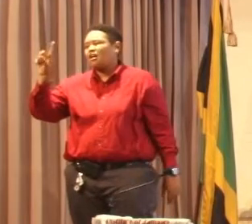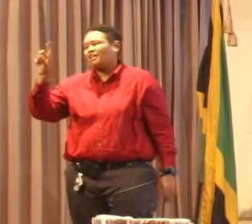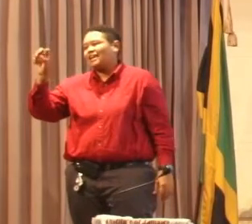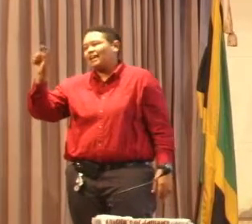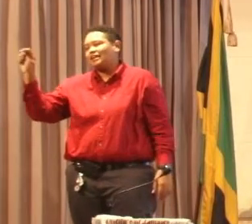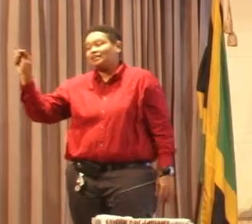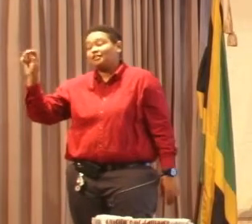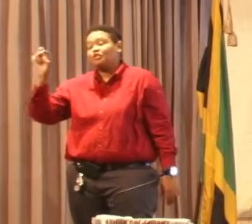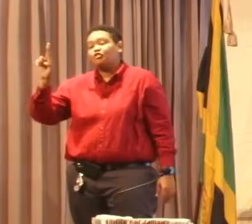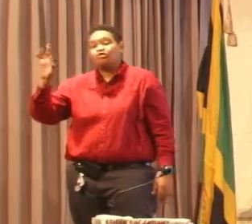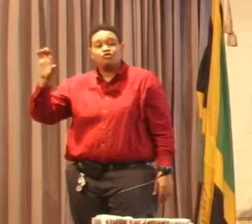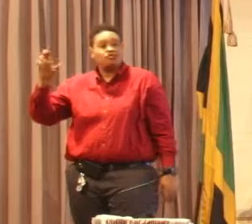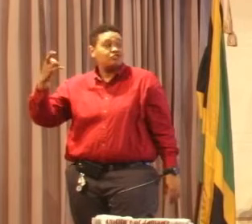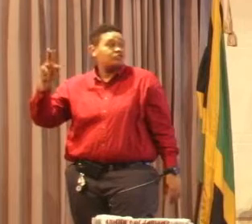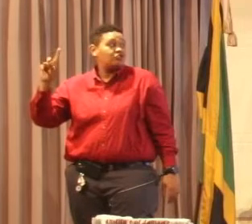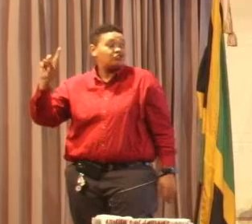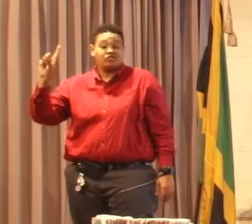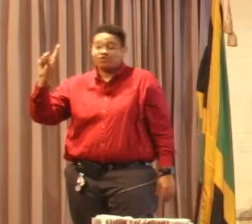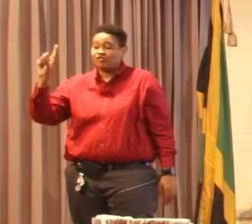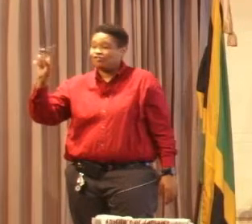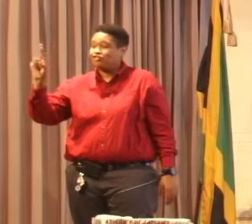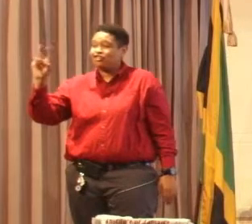Pius. Auntie Claudette,